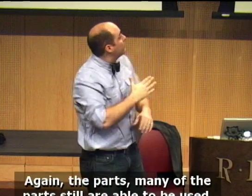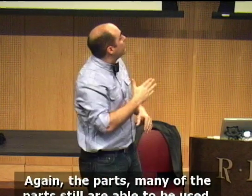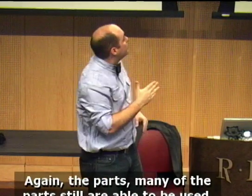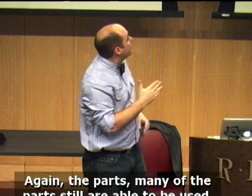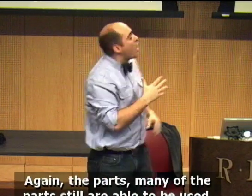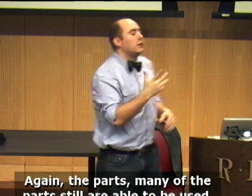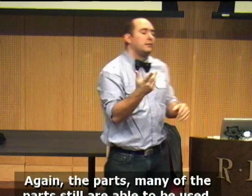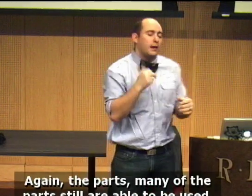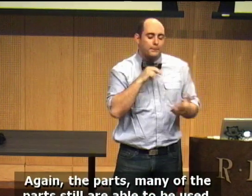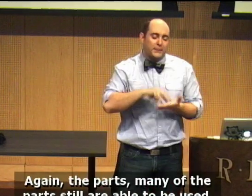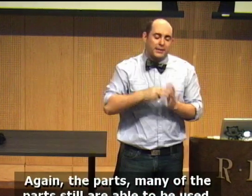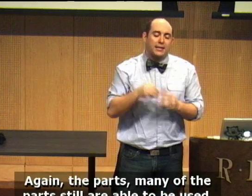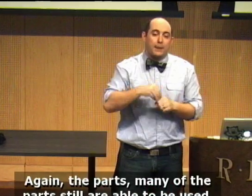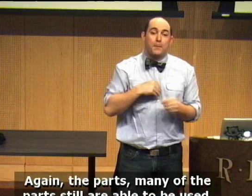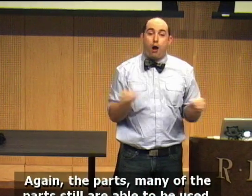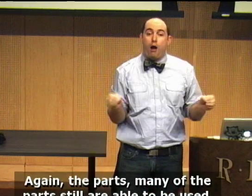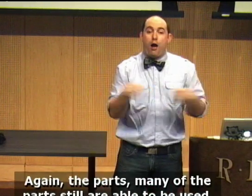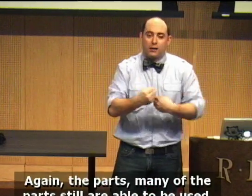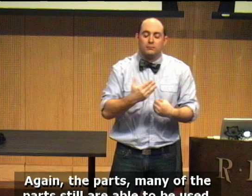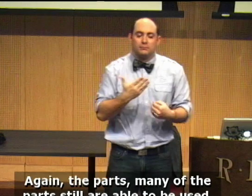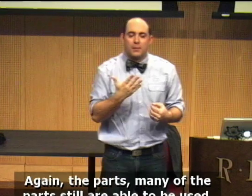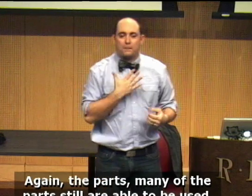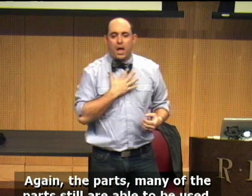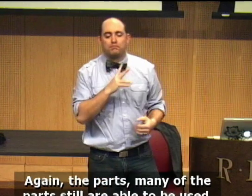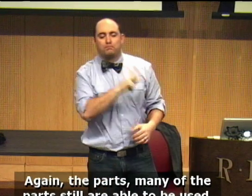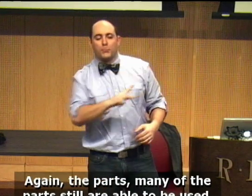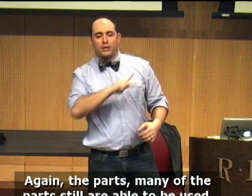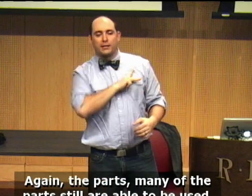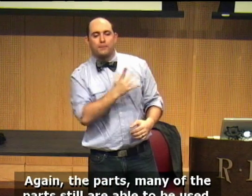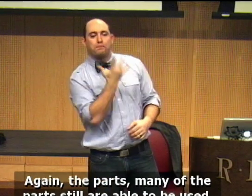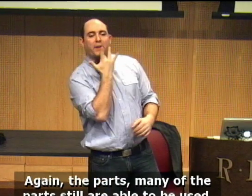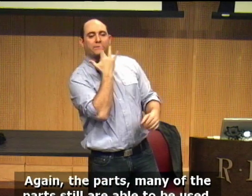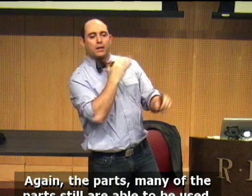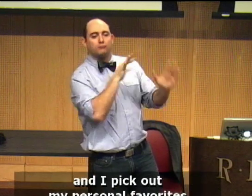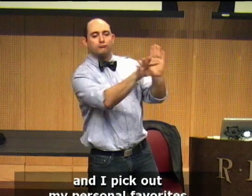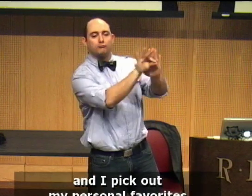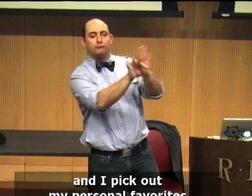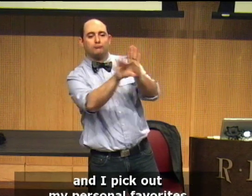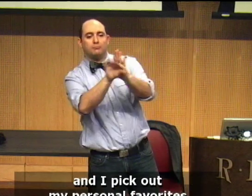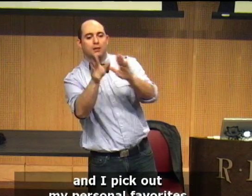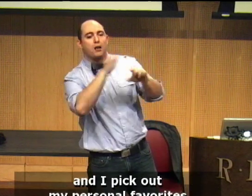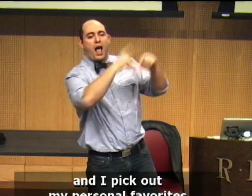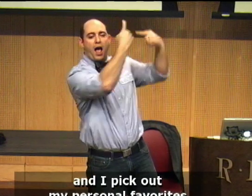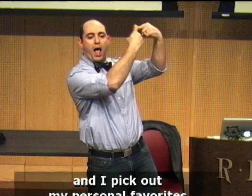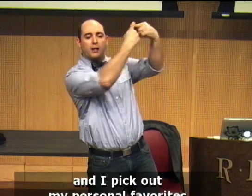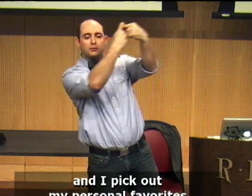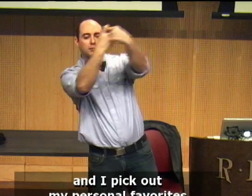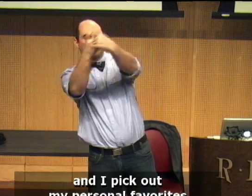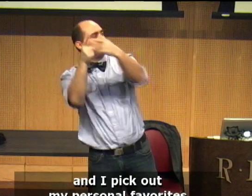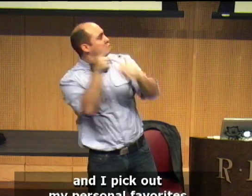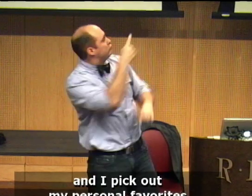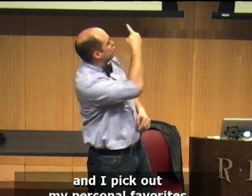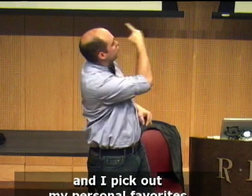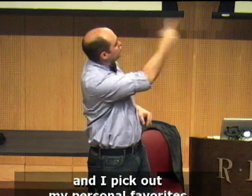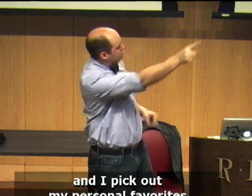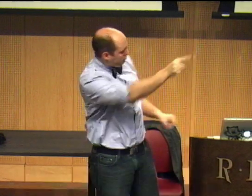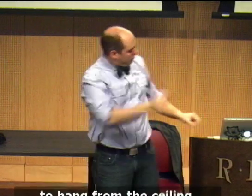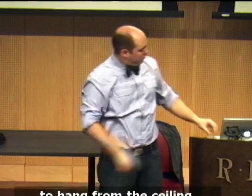of the parts still are able to be used, and I pick out my personal favorites to hang from